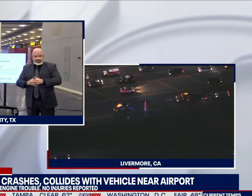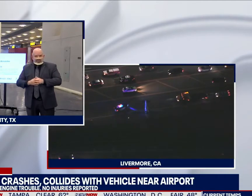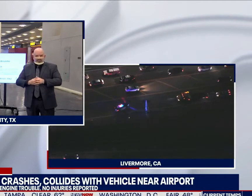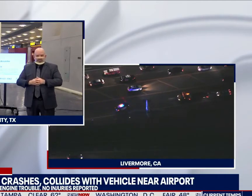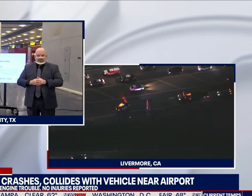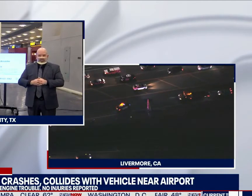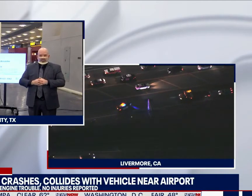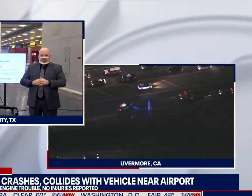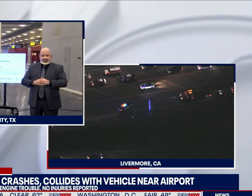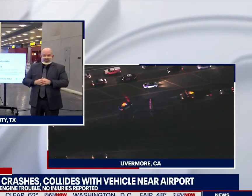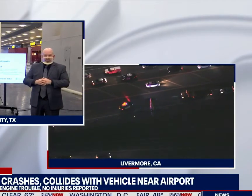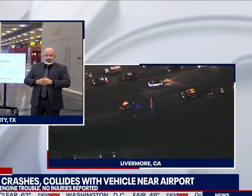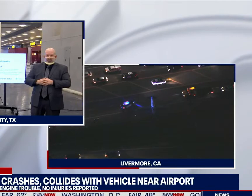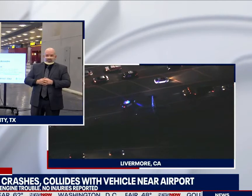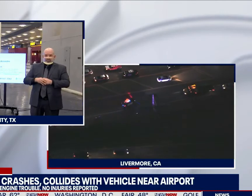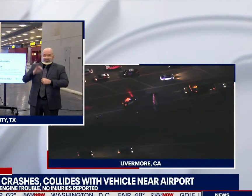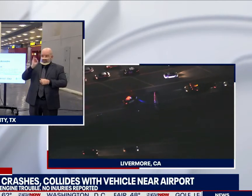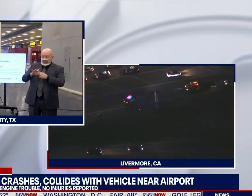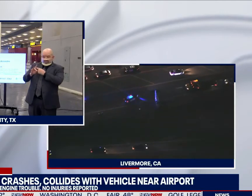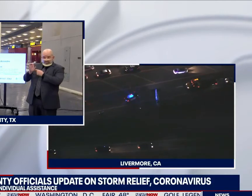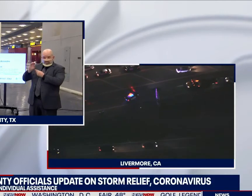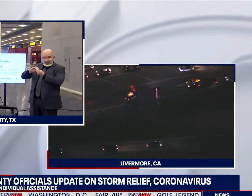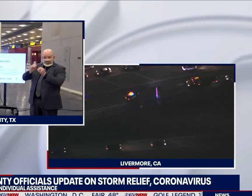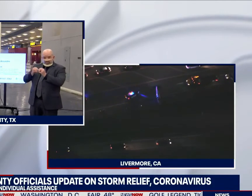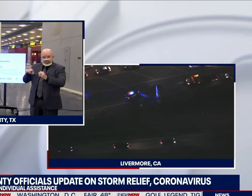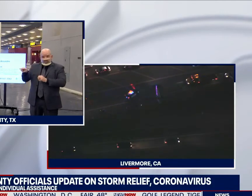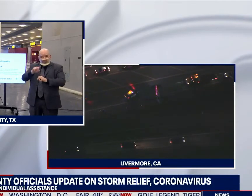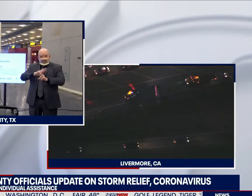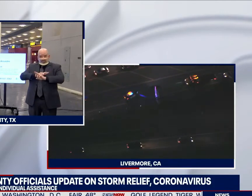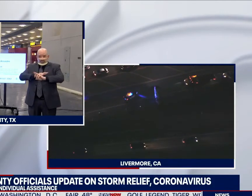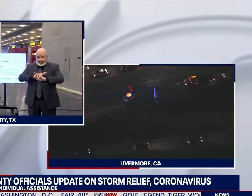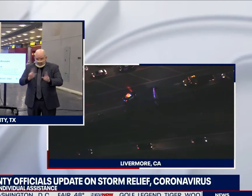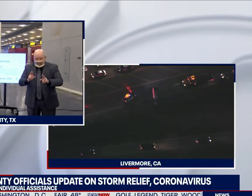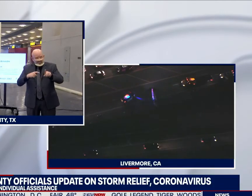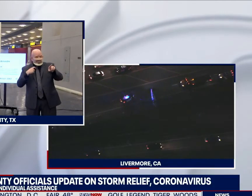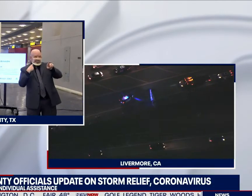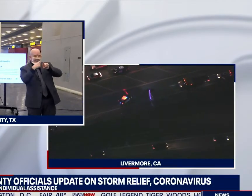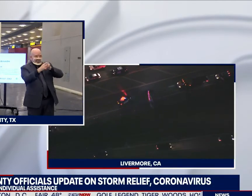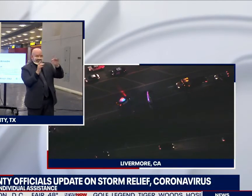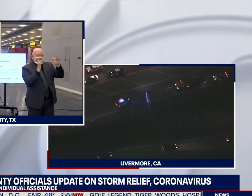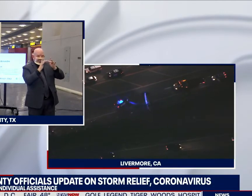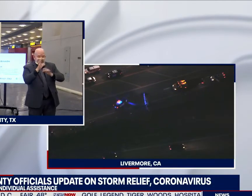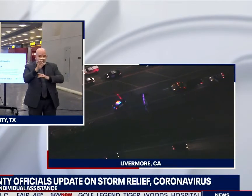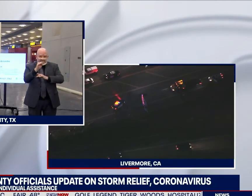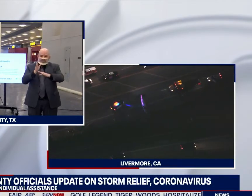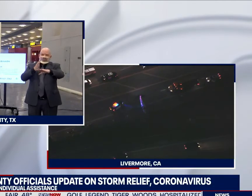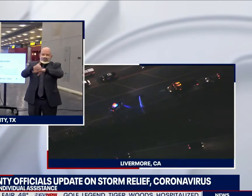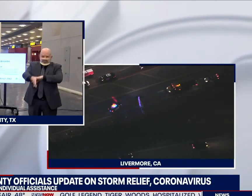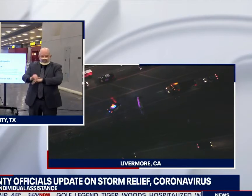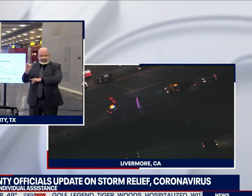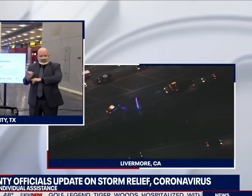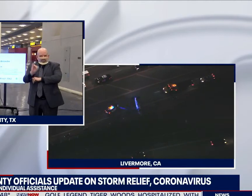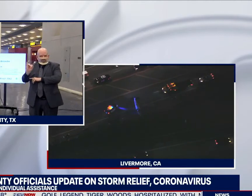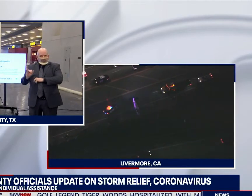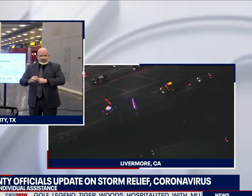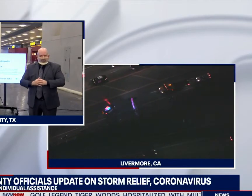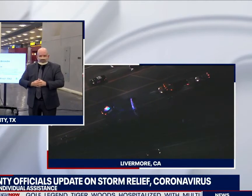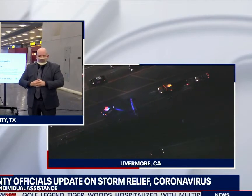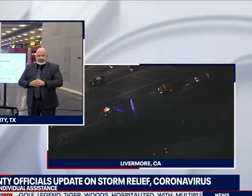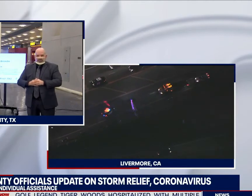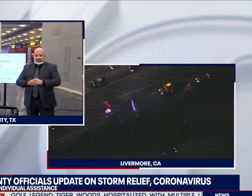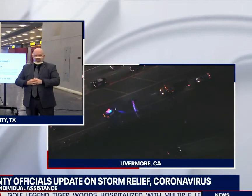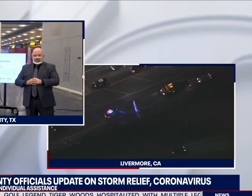have a claim number. And then step four, apply with FEMA. What does IIA cover? What does individual